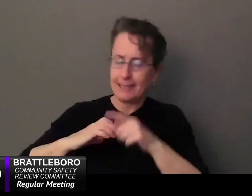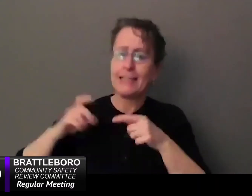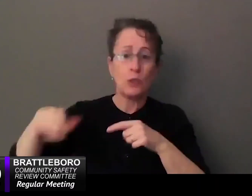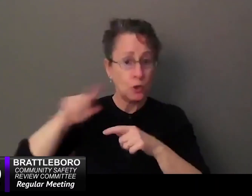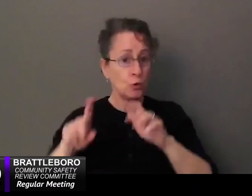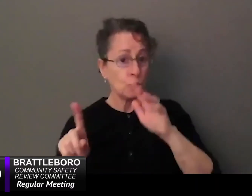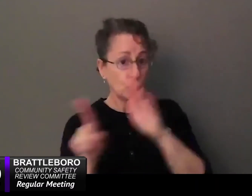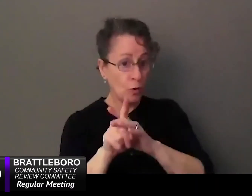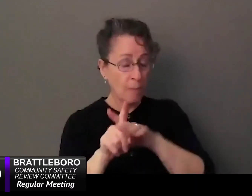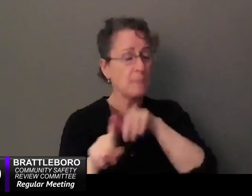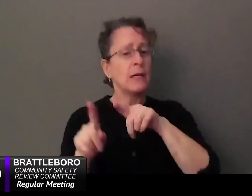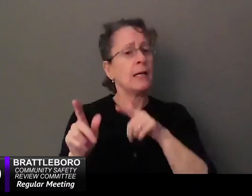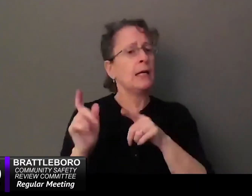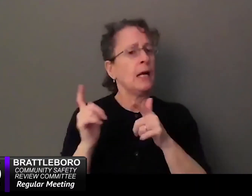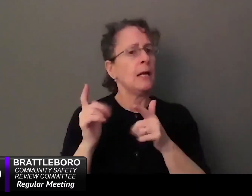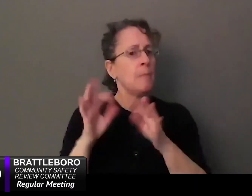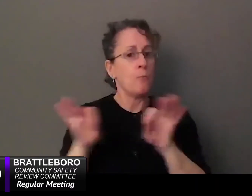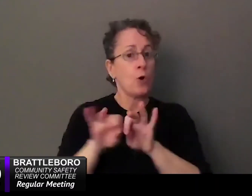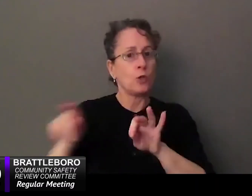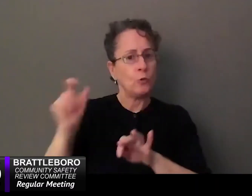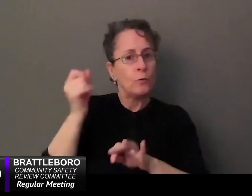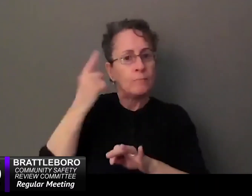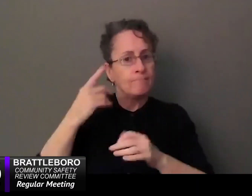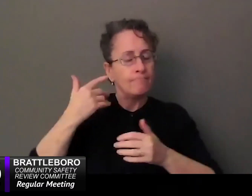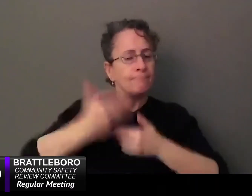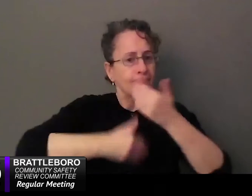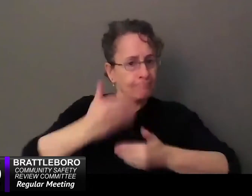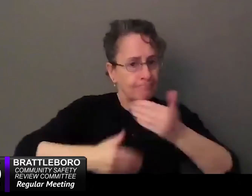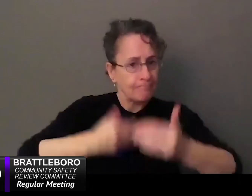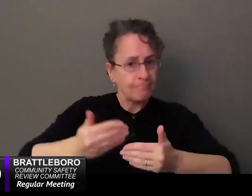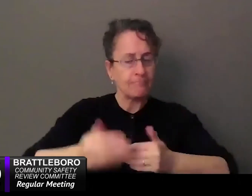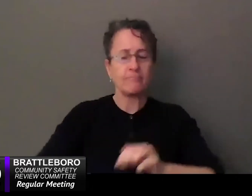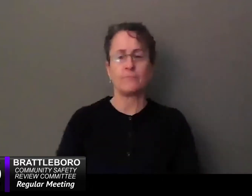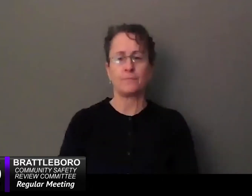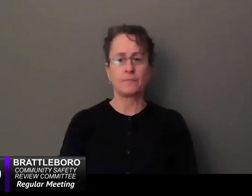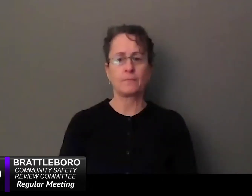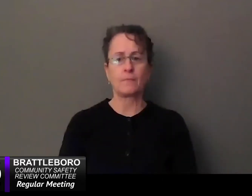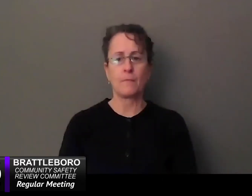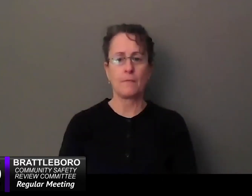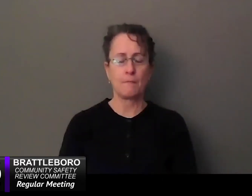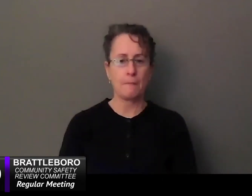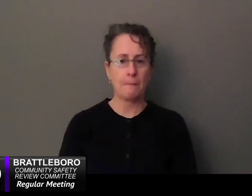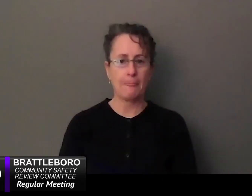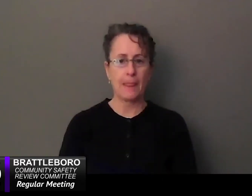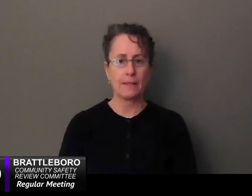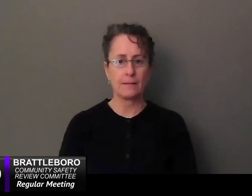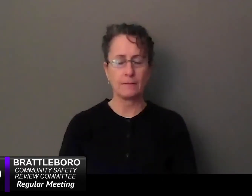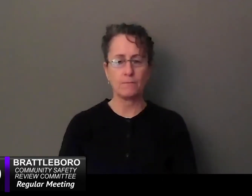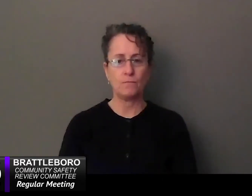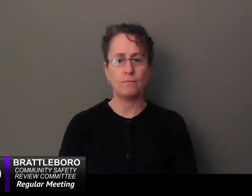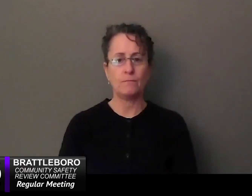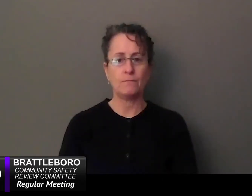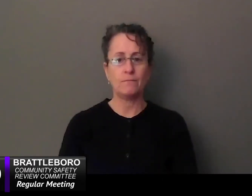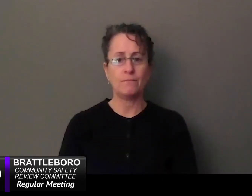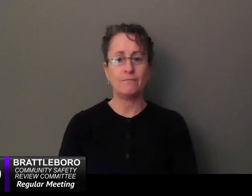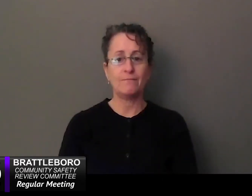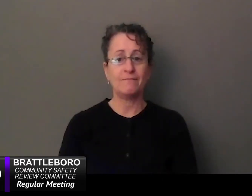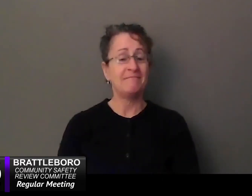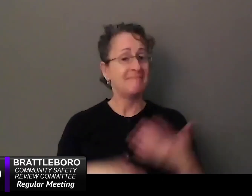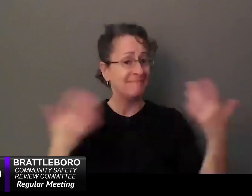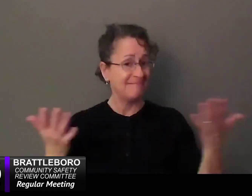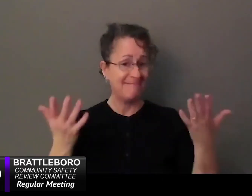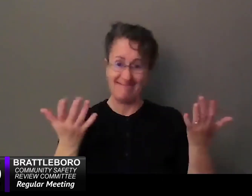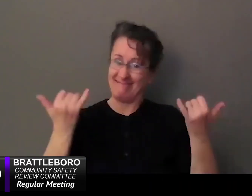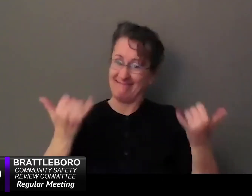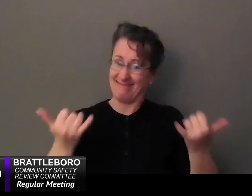okay? Awesome. So this is the way that meetings are